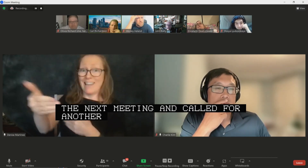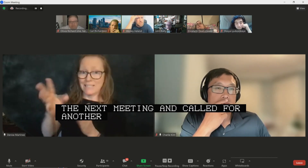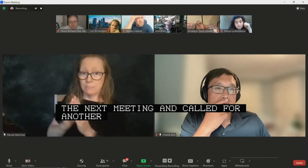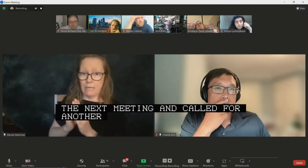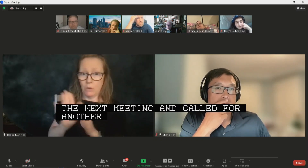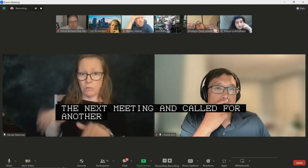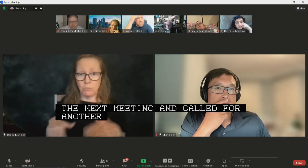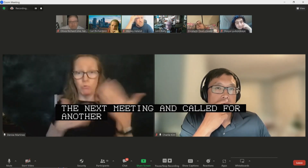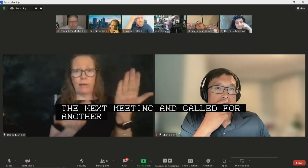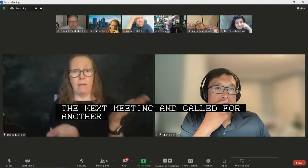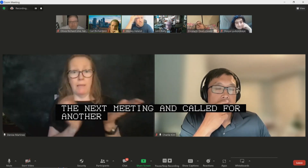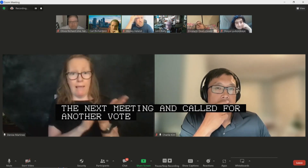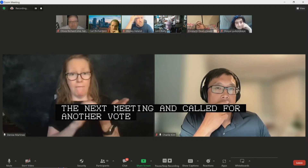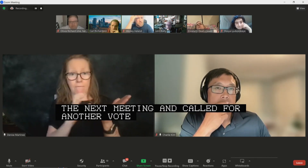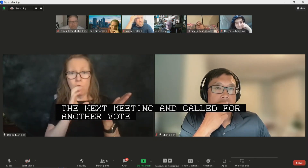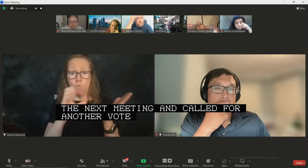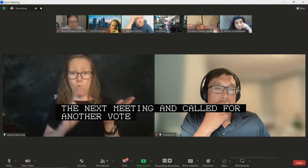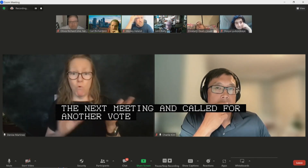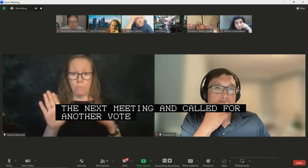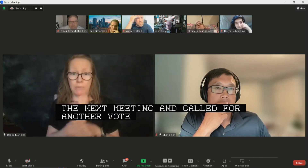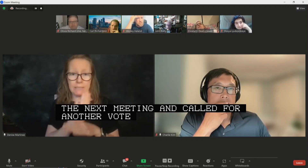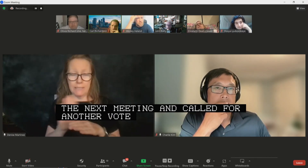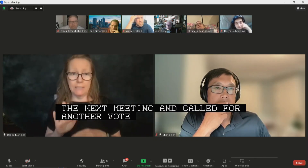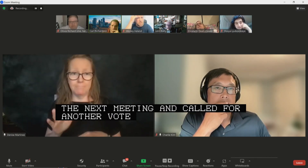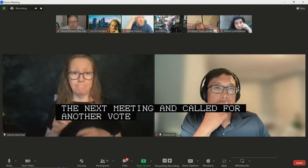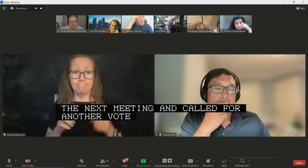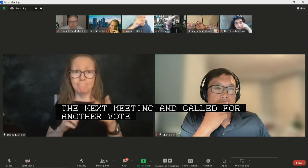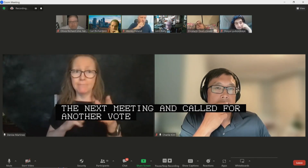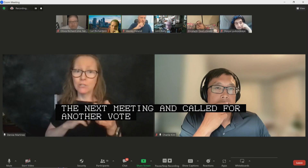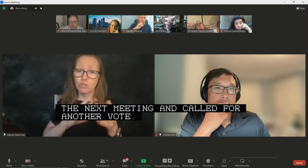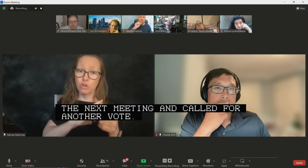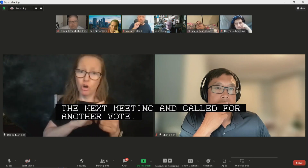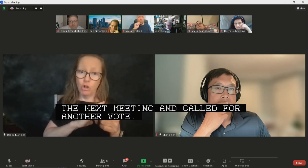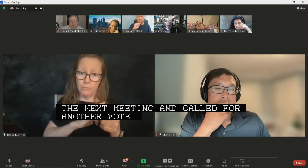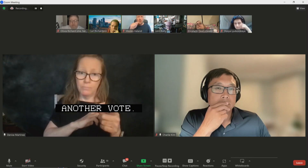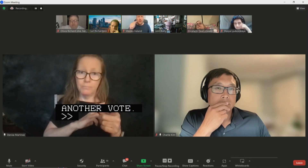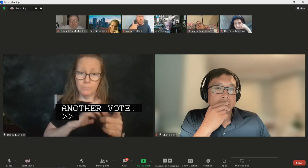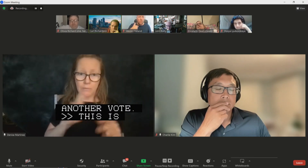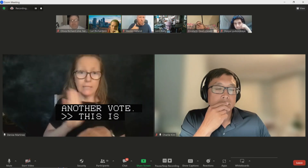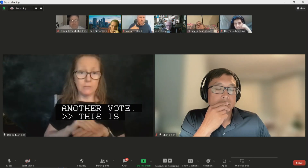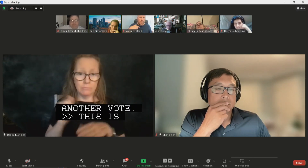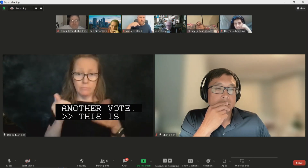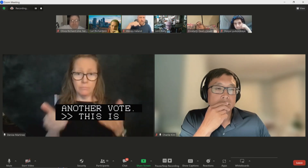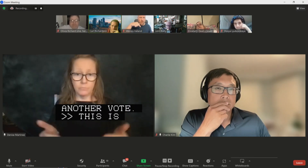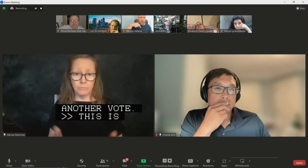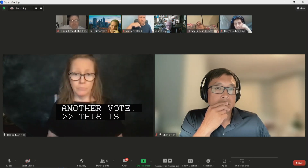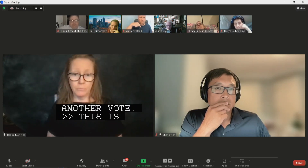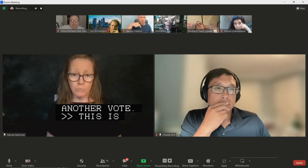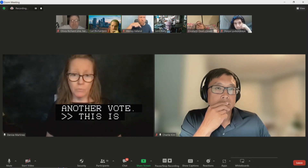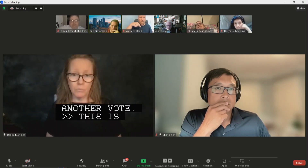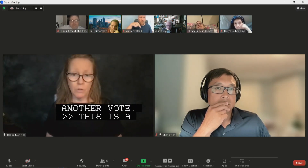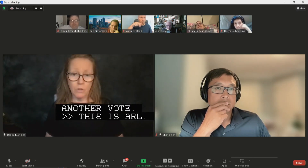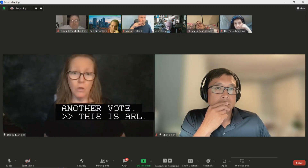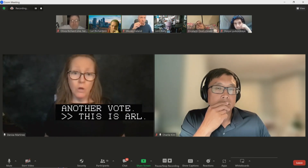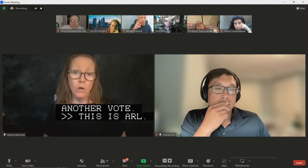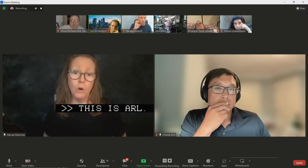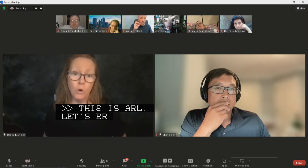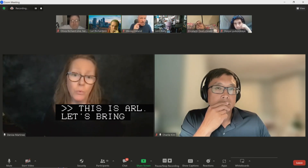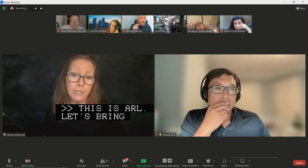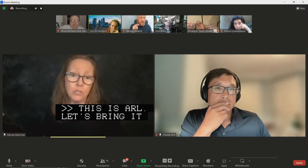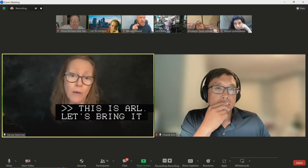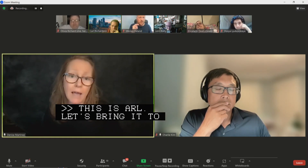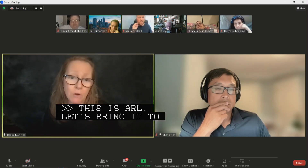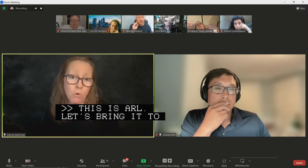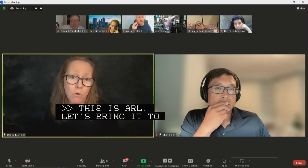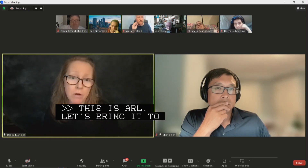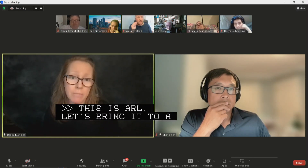This is Carl. I say let's bring it to a vote then, based on shot and see what happens.